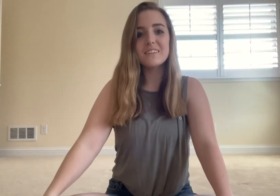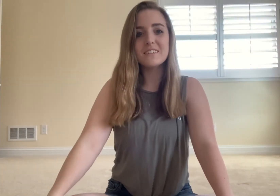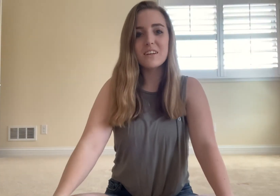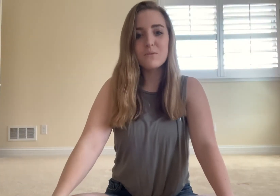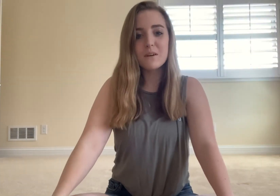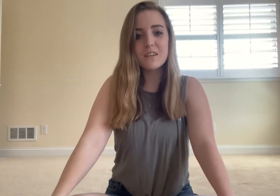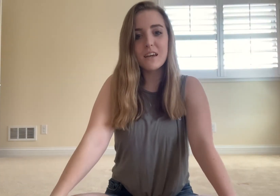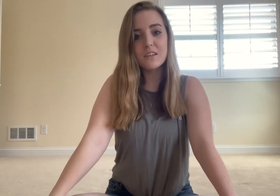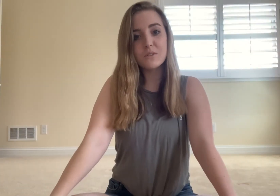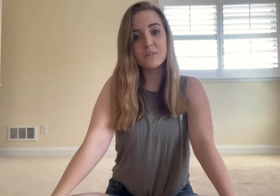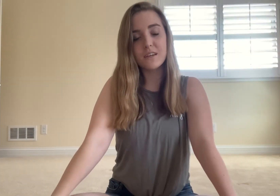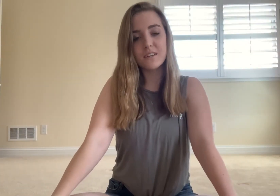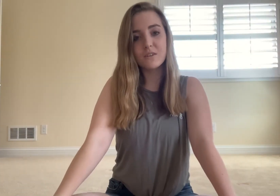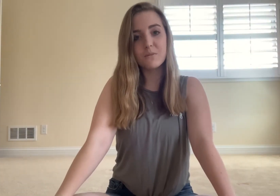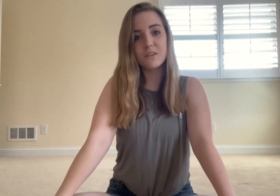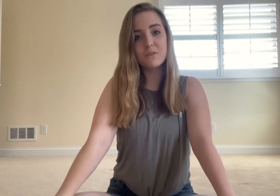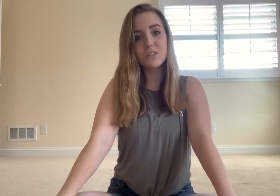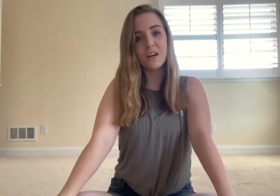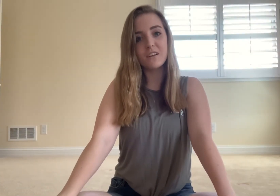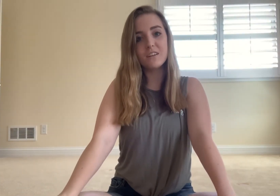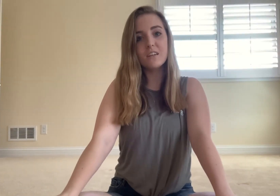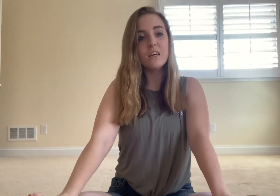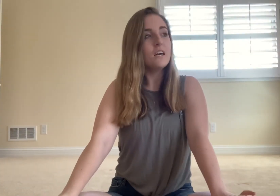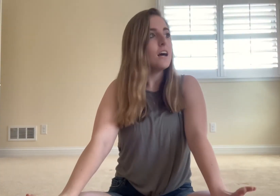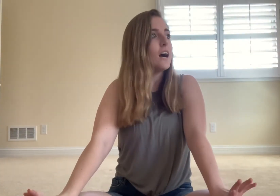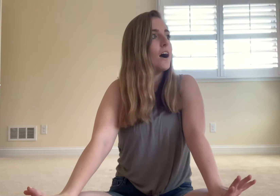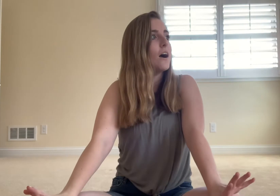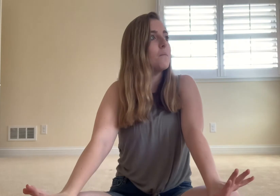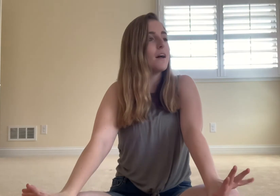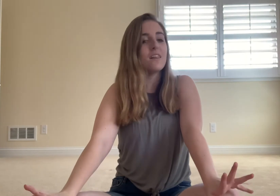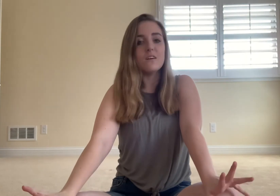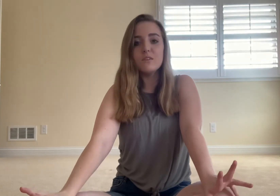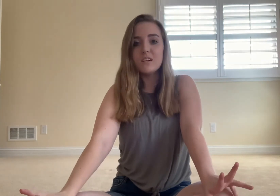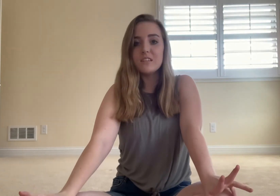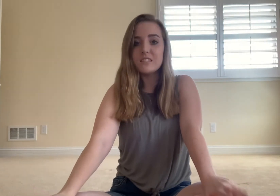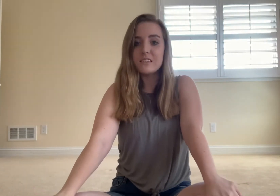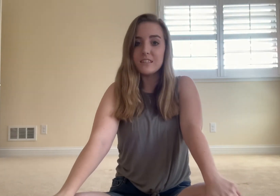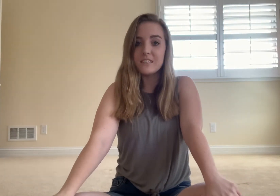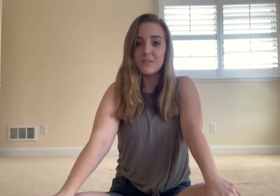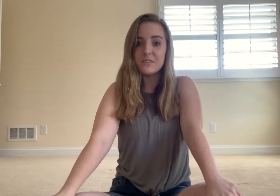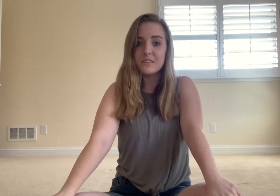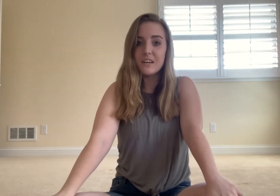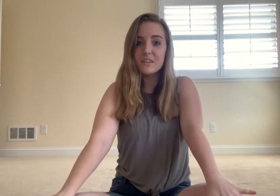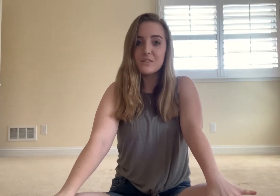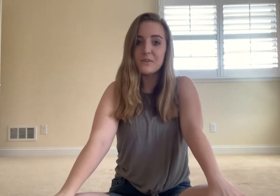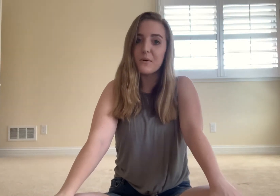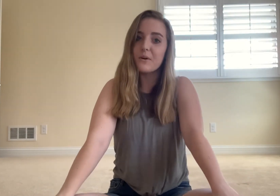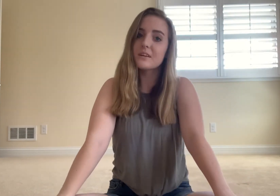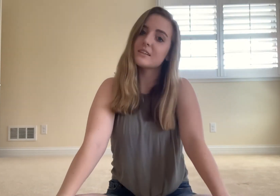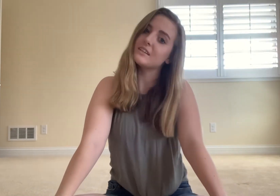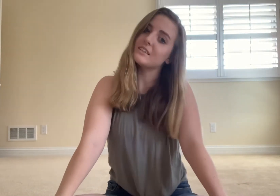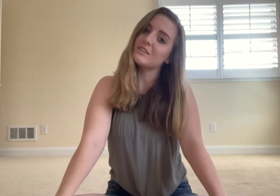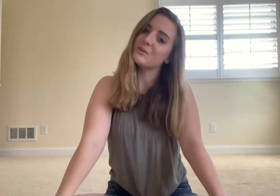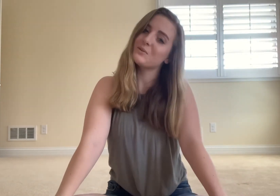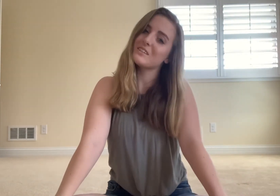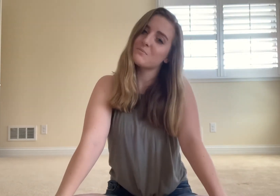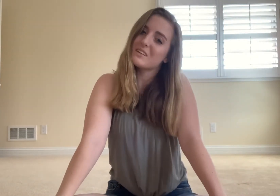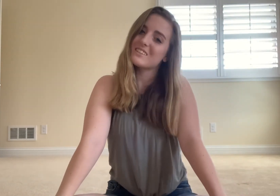It's another Monday, so it's ASL Monday with Shannon. I love that it is nice out today, so, you know, it just makes the day a little